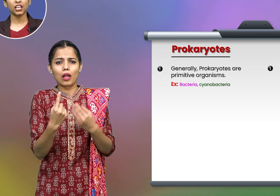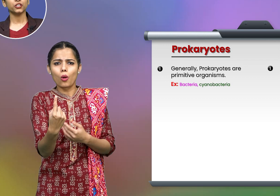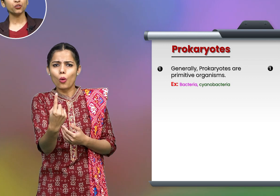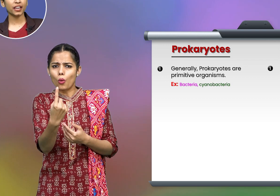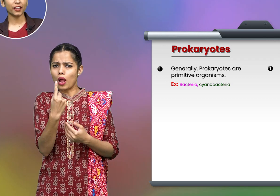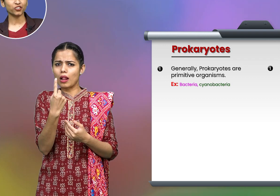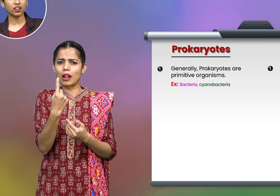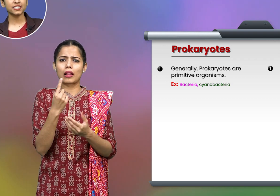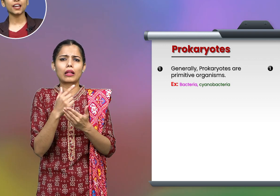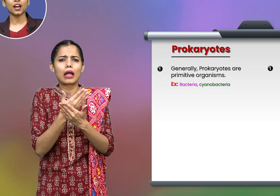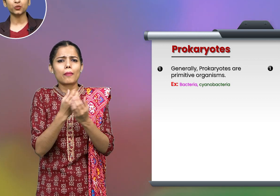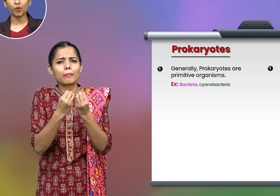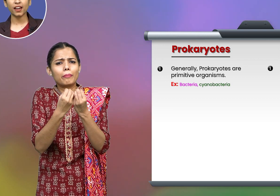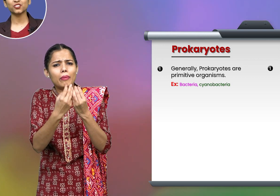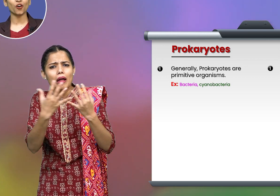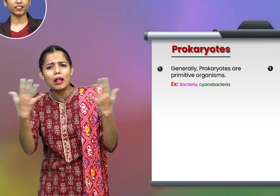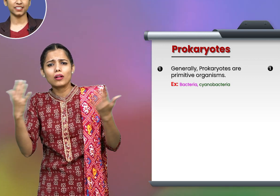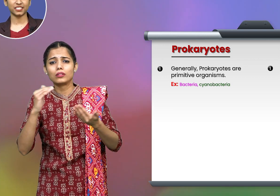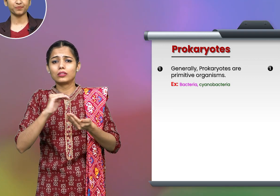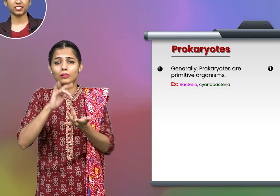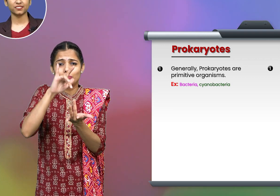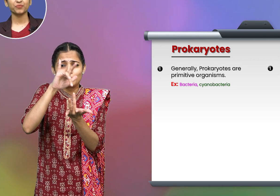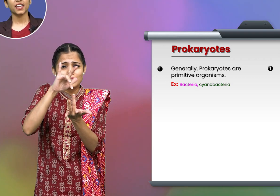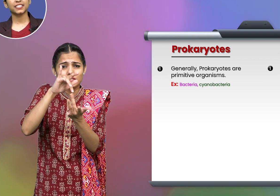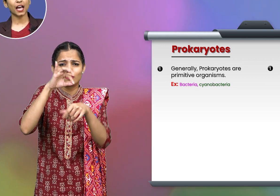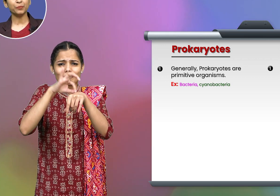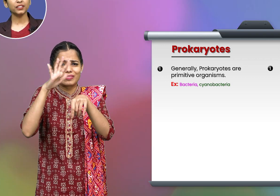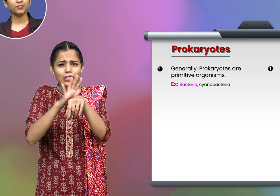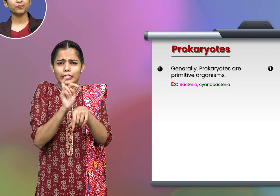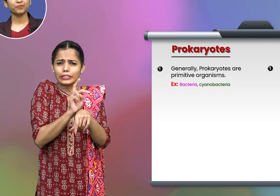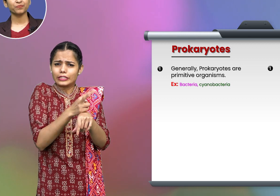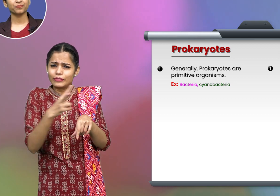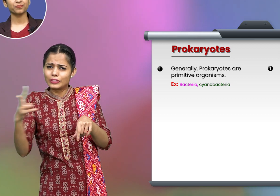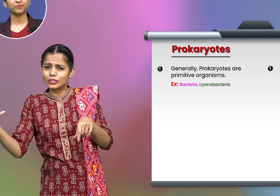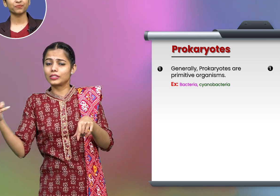Whereas eukaryotes are advanced organisms. Example,